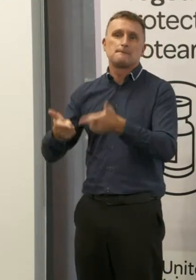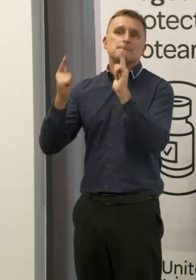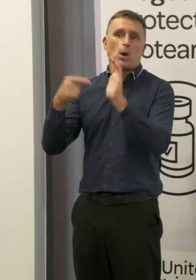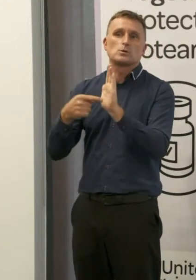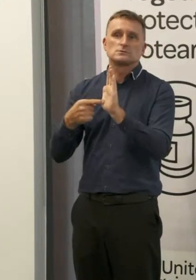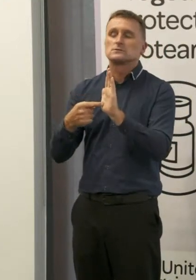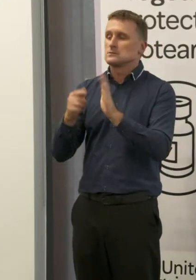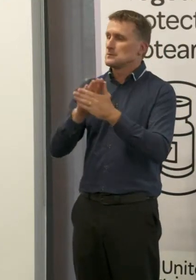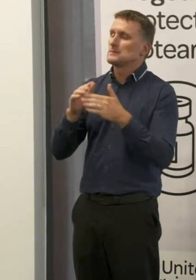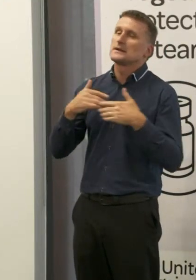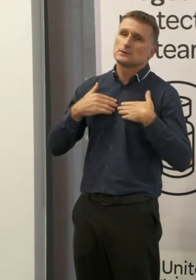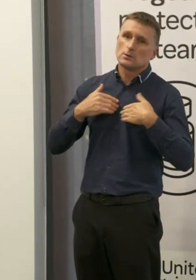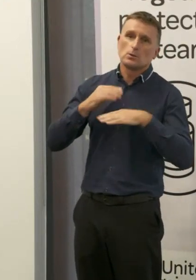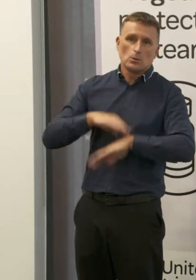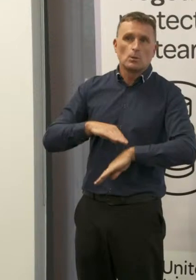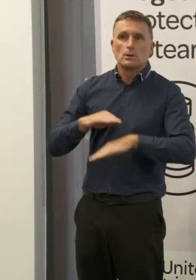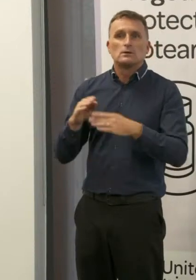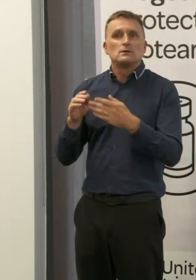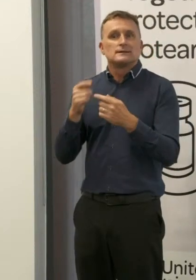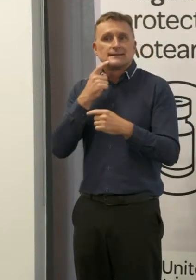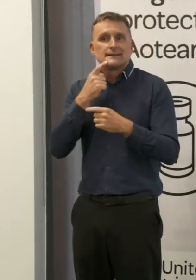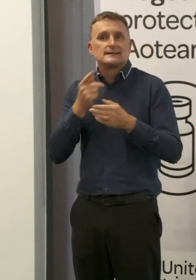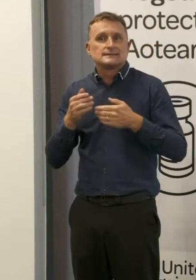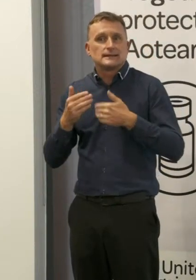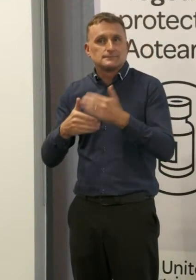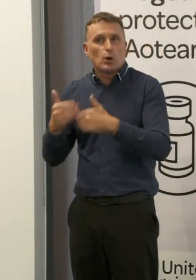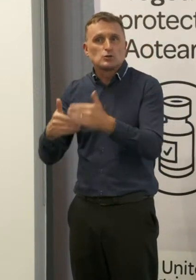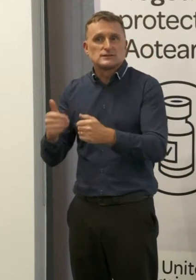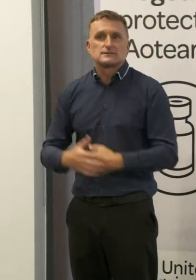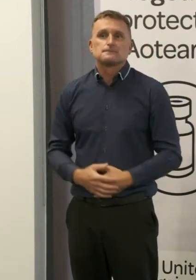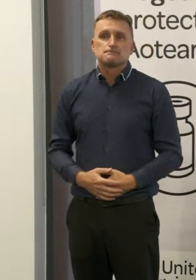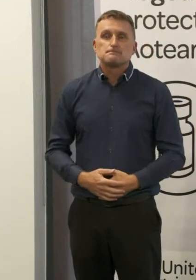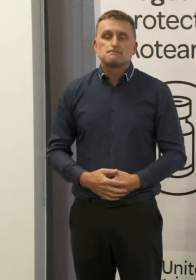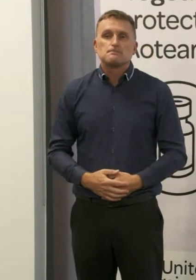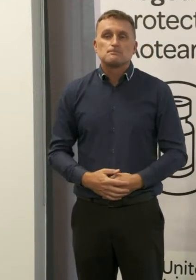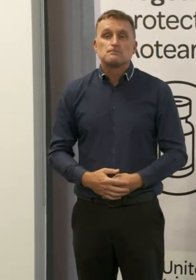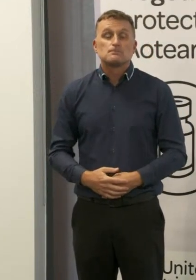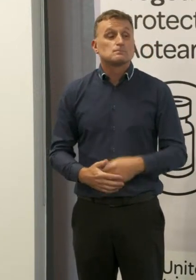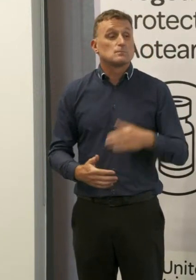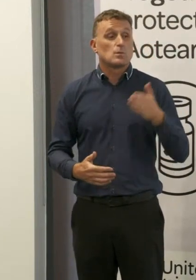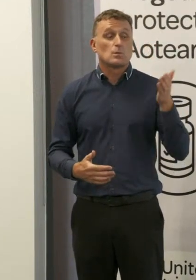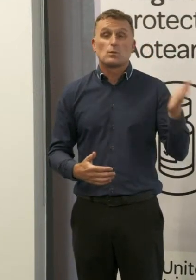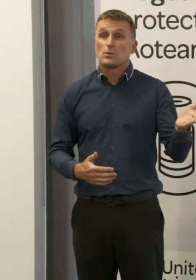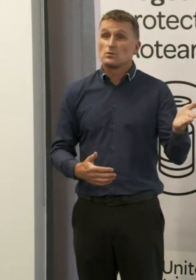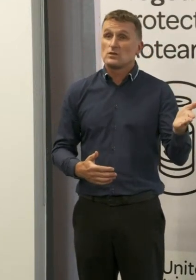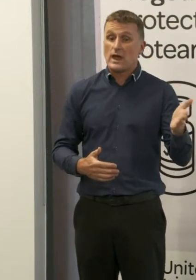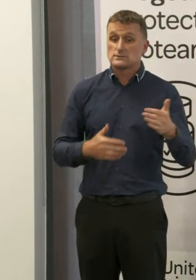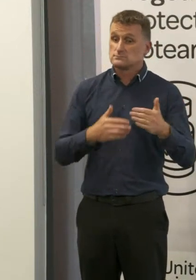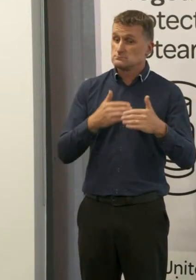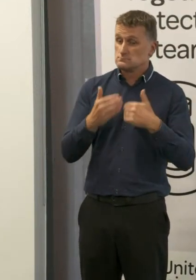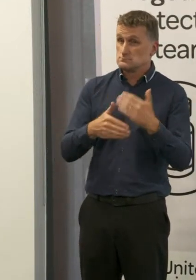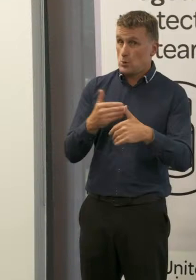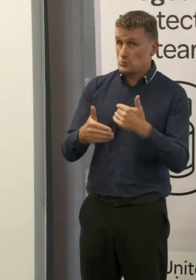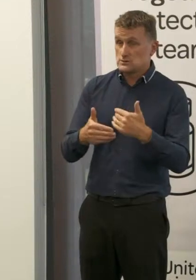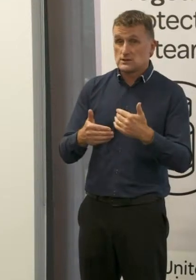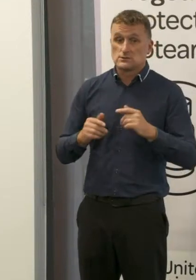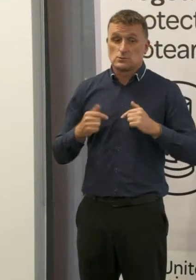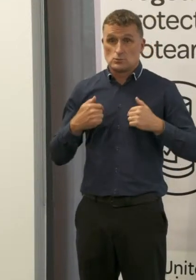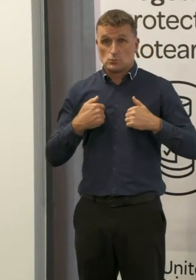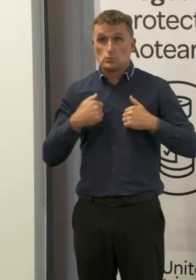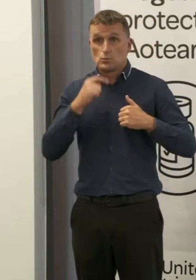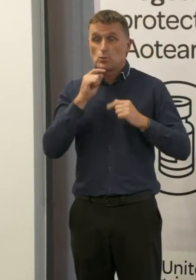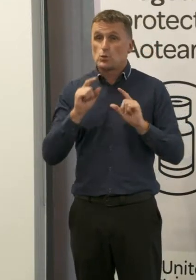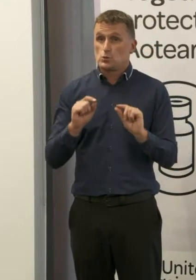pressure there may be on the health system. And that's essentially how we're looking to run things. I think